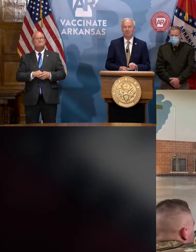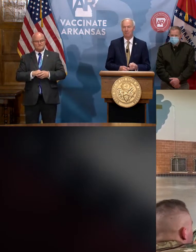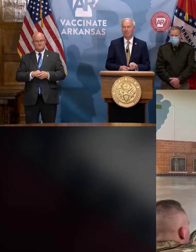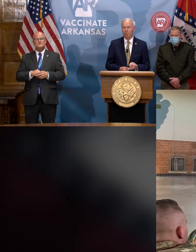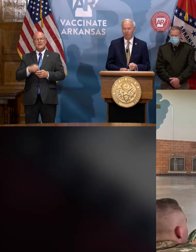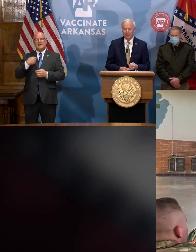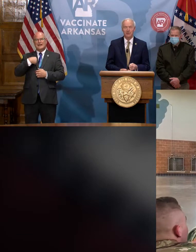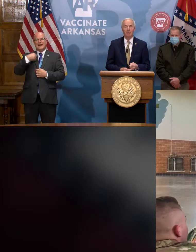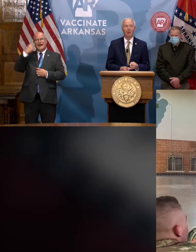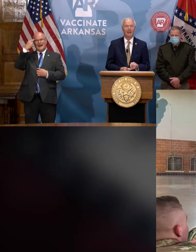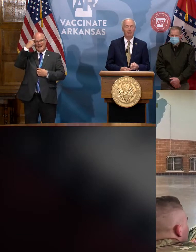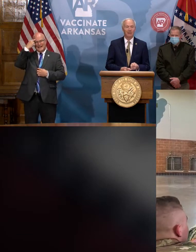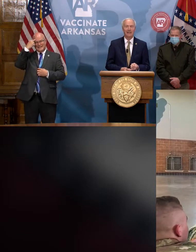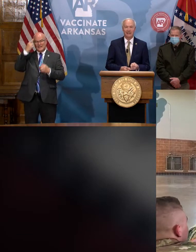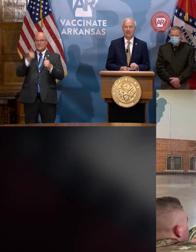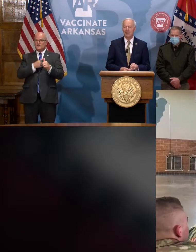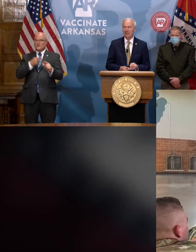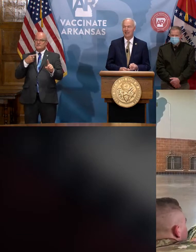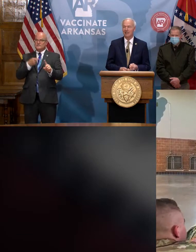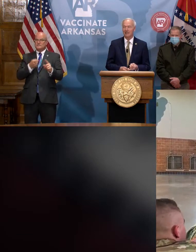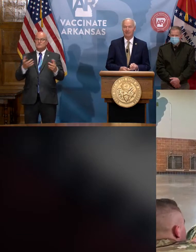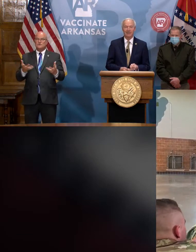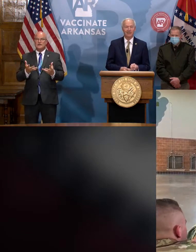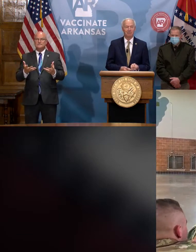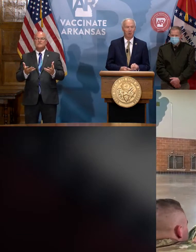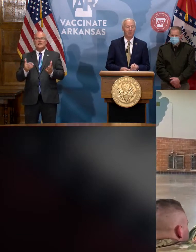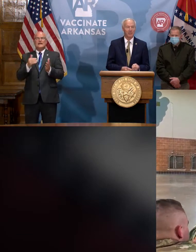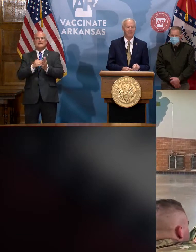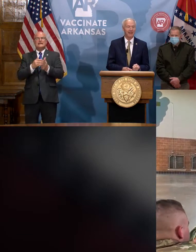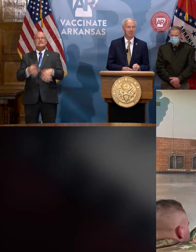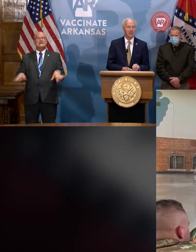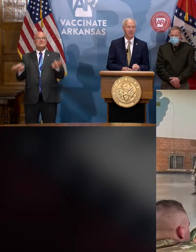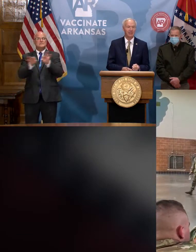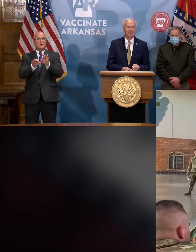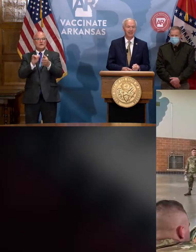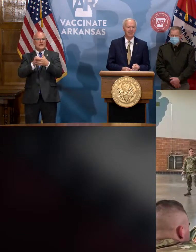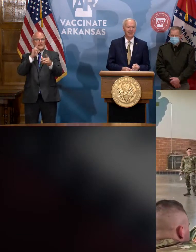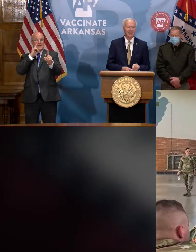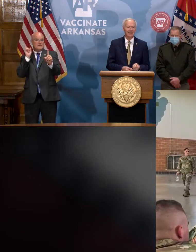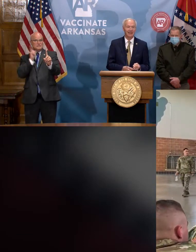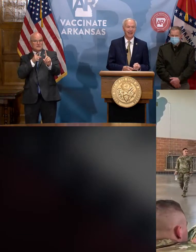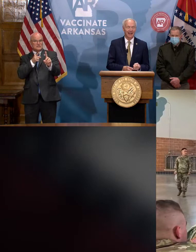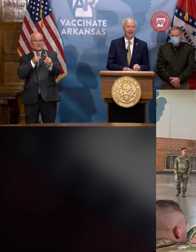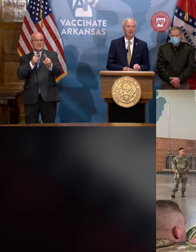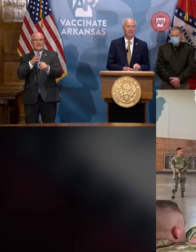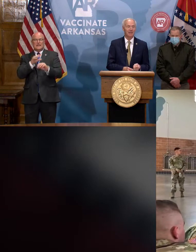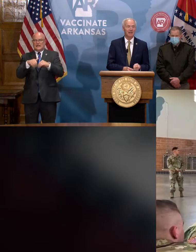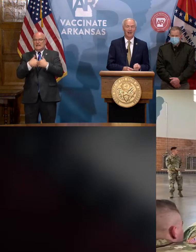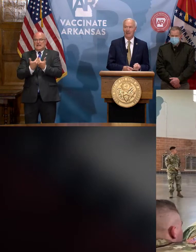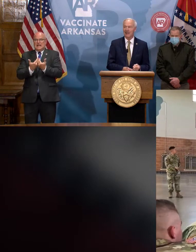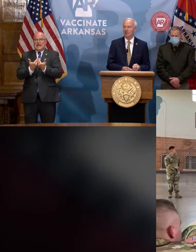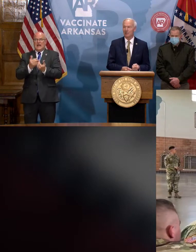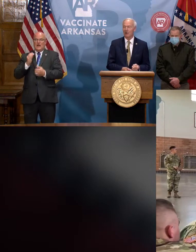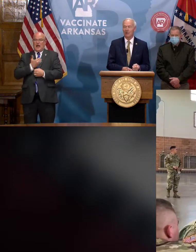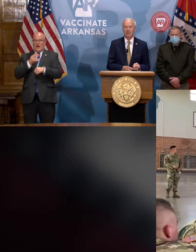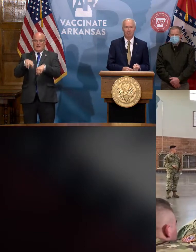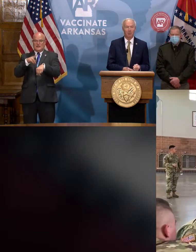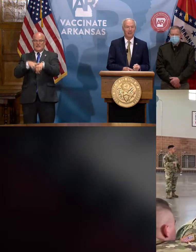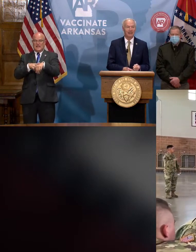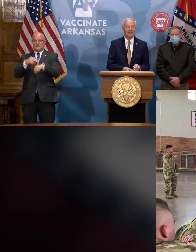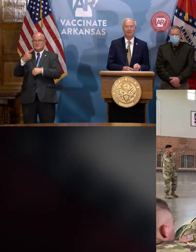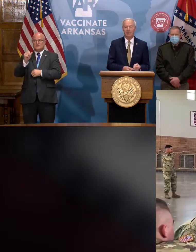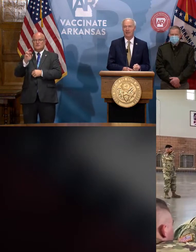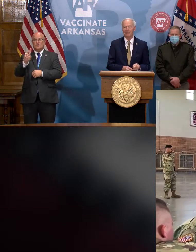think first point I would make is, again, of the importance of that mission and how our National Guard